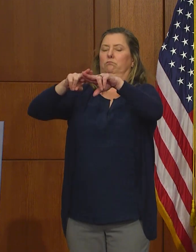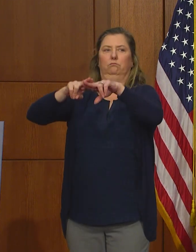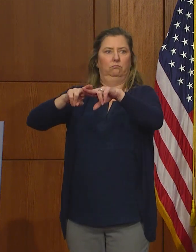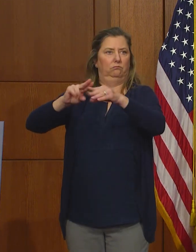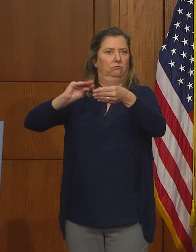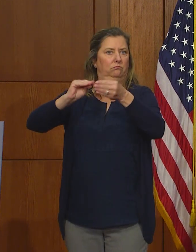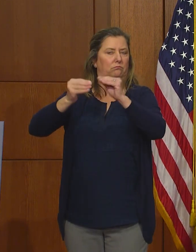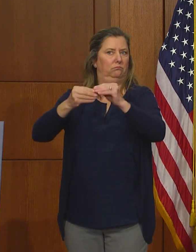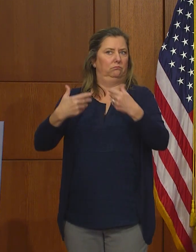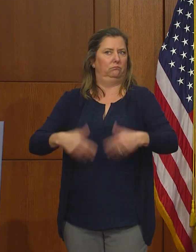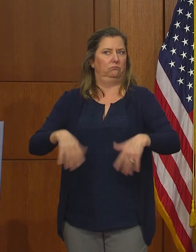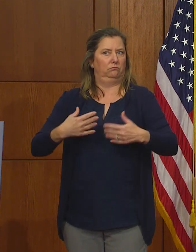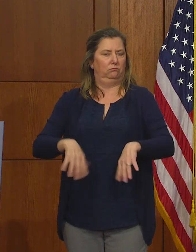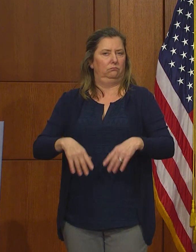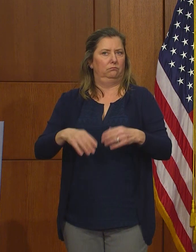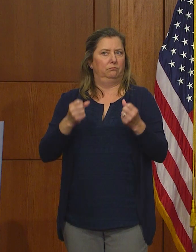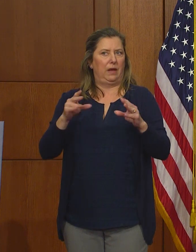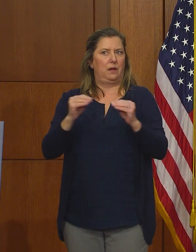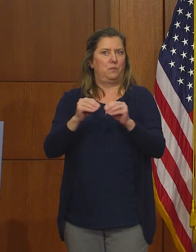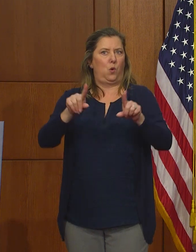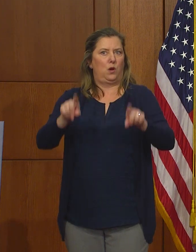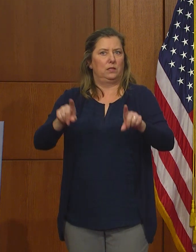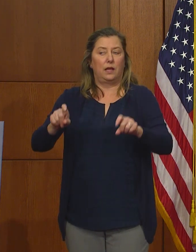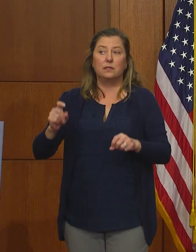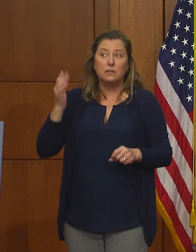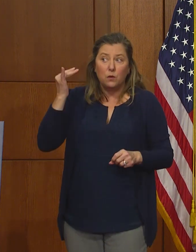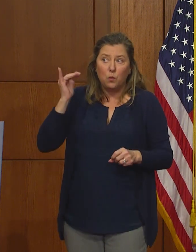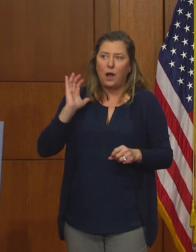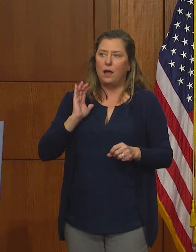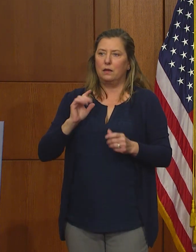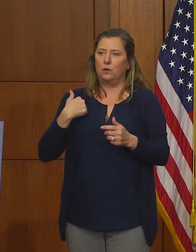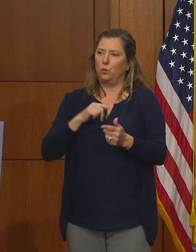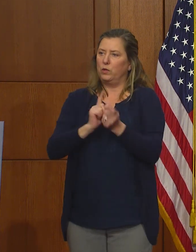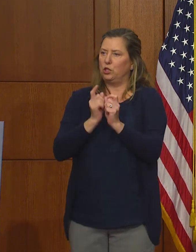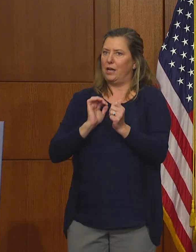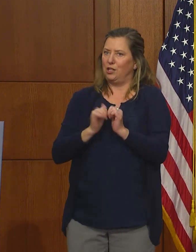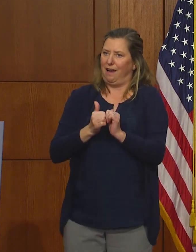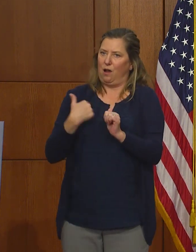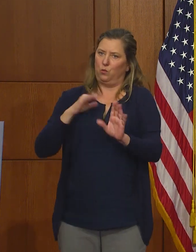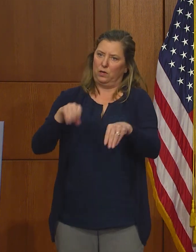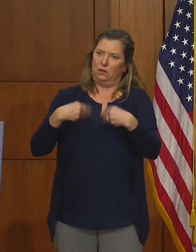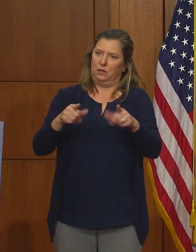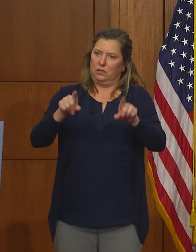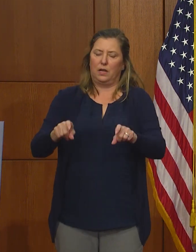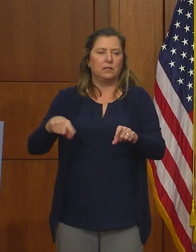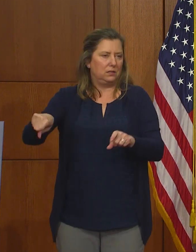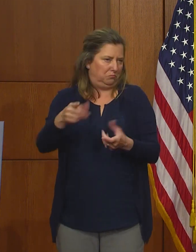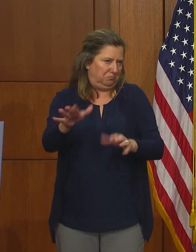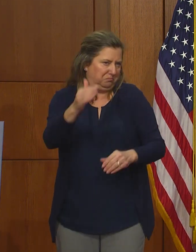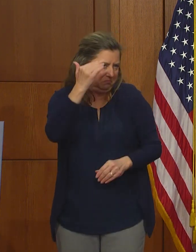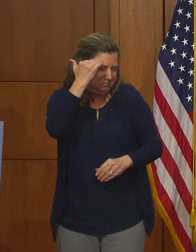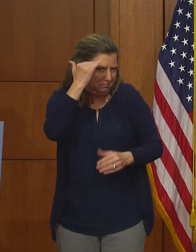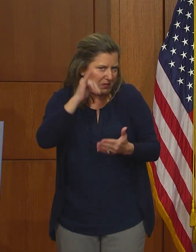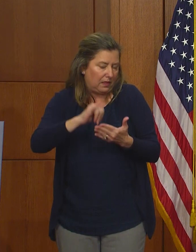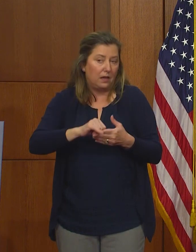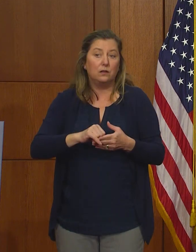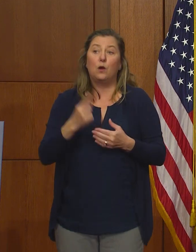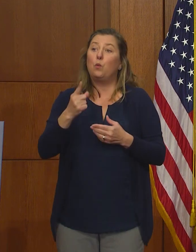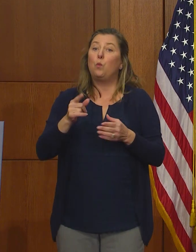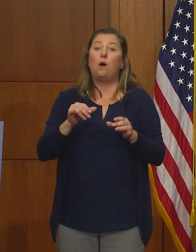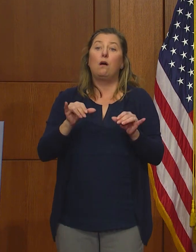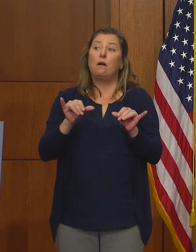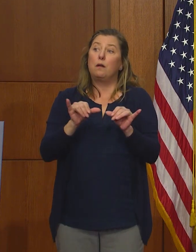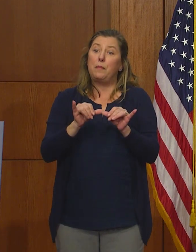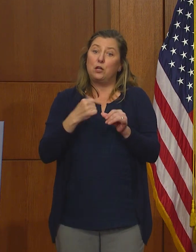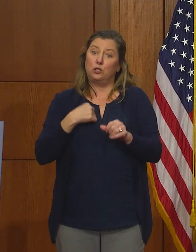number of tests, and that's because we changed our methodology. As you're well aware, one of the metrics that